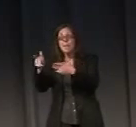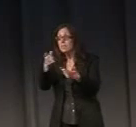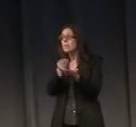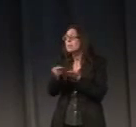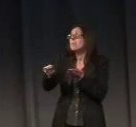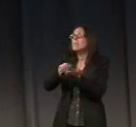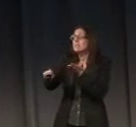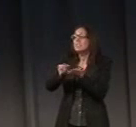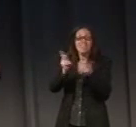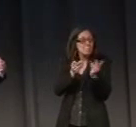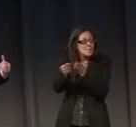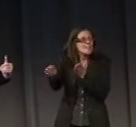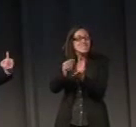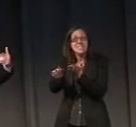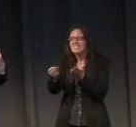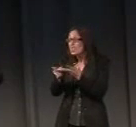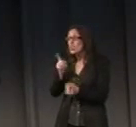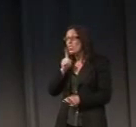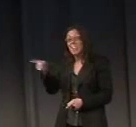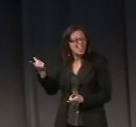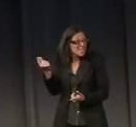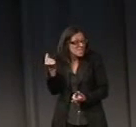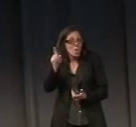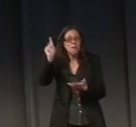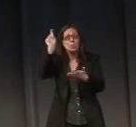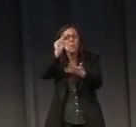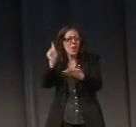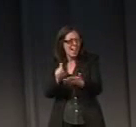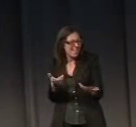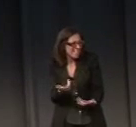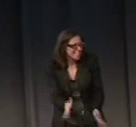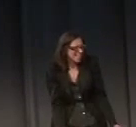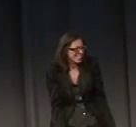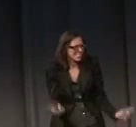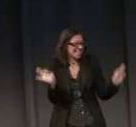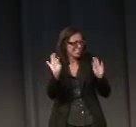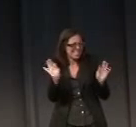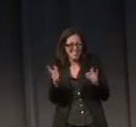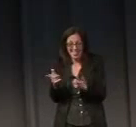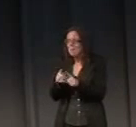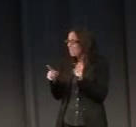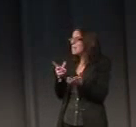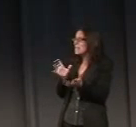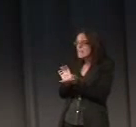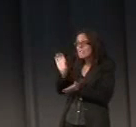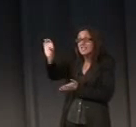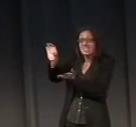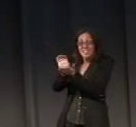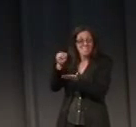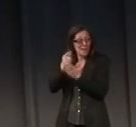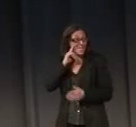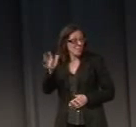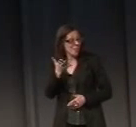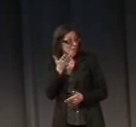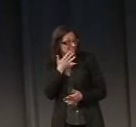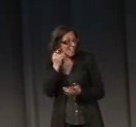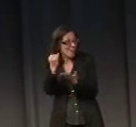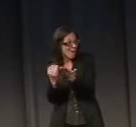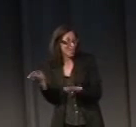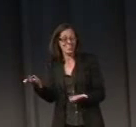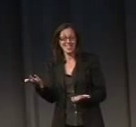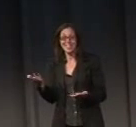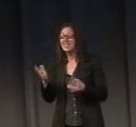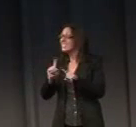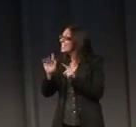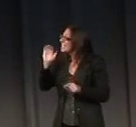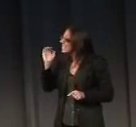this is really the piece that I'm trying to bring to the neuroscientific community, which is to take seriously the fact that color is doing